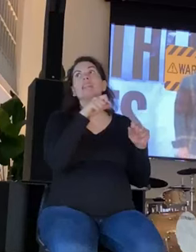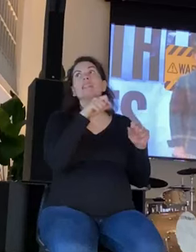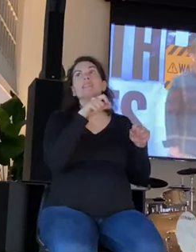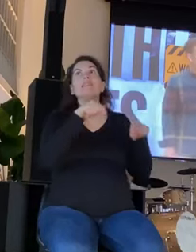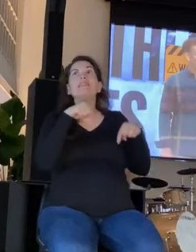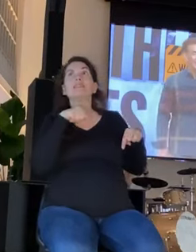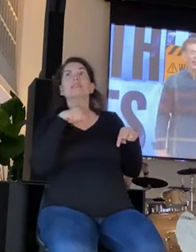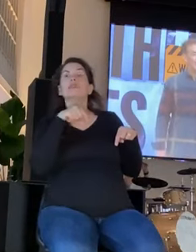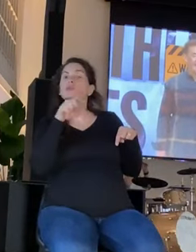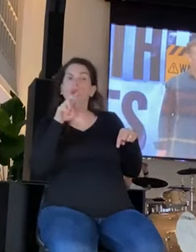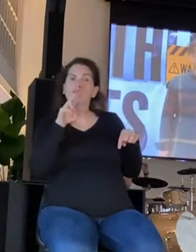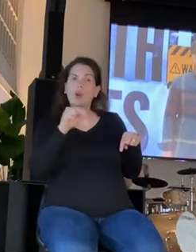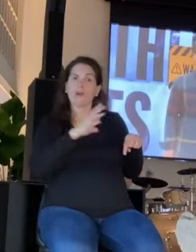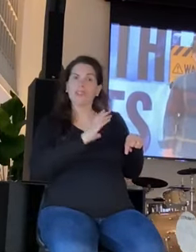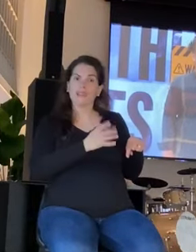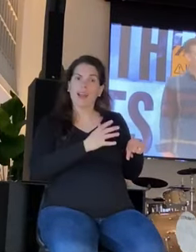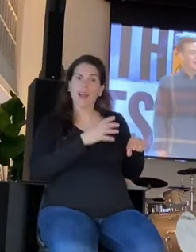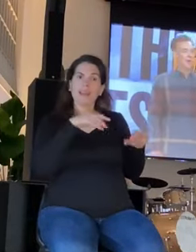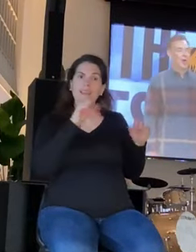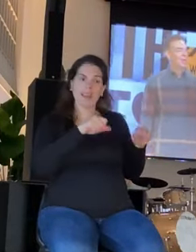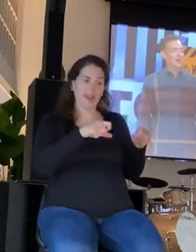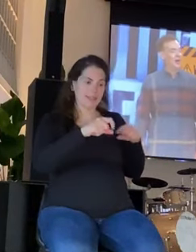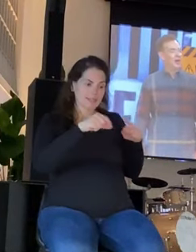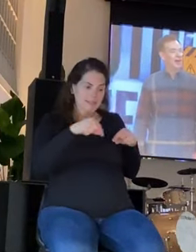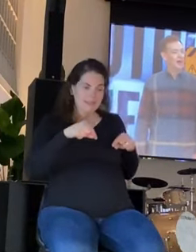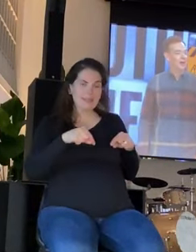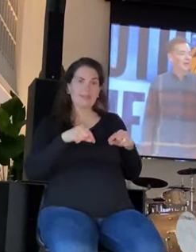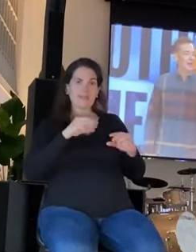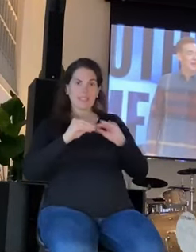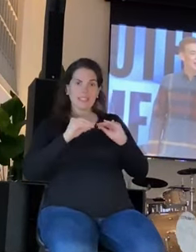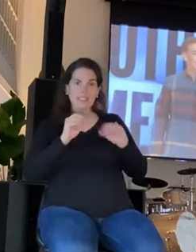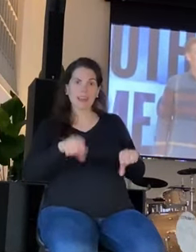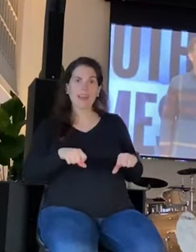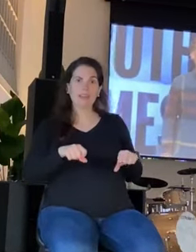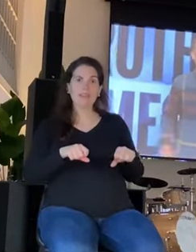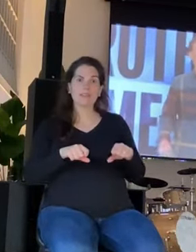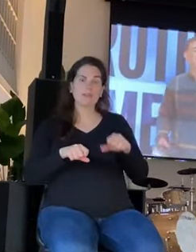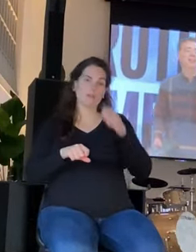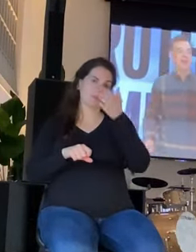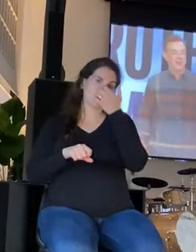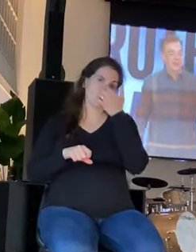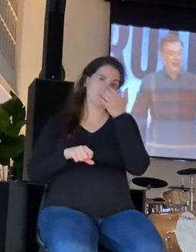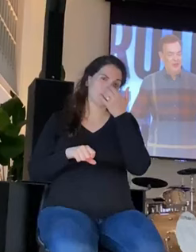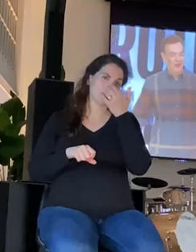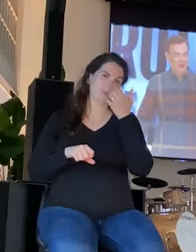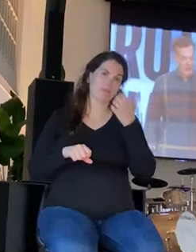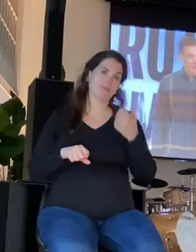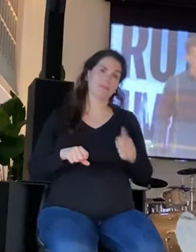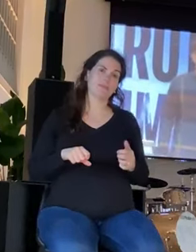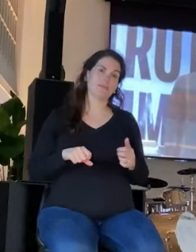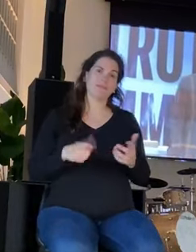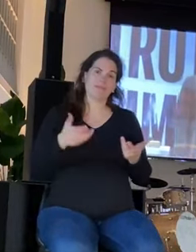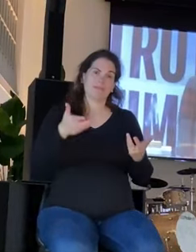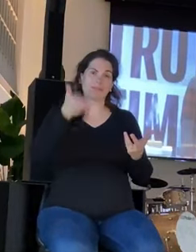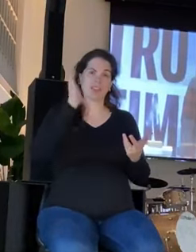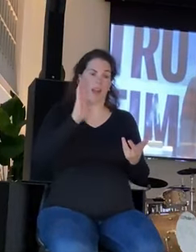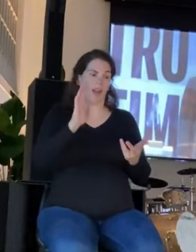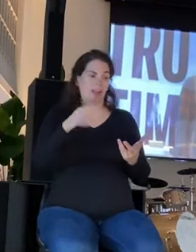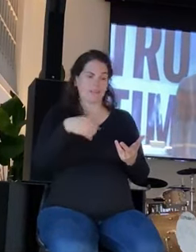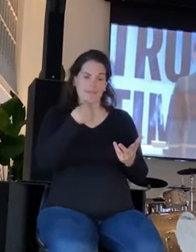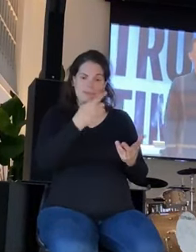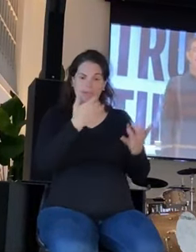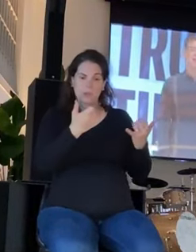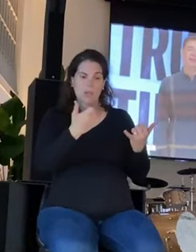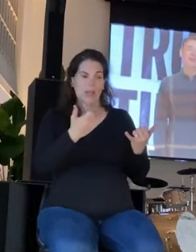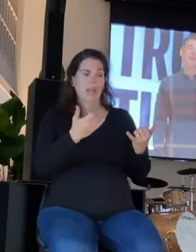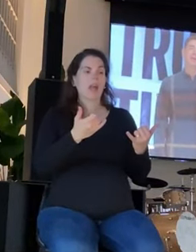No. We've all done that. We've all been there. God invites you today just to make a U-turn. To